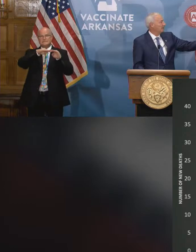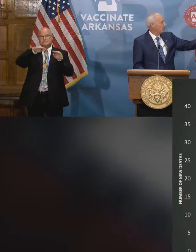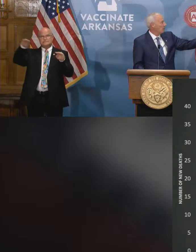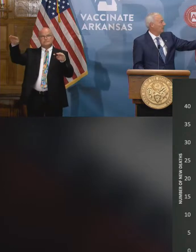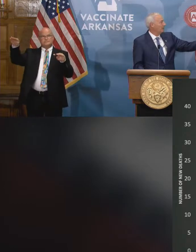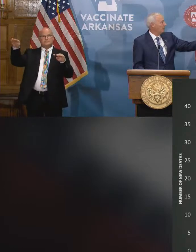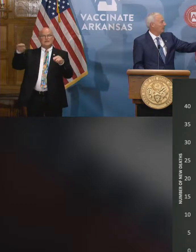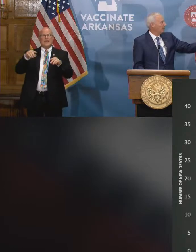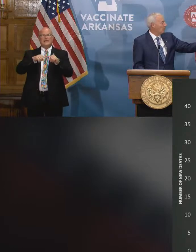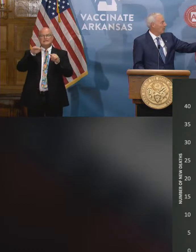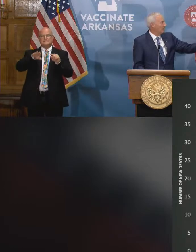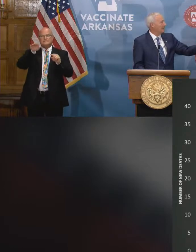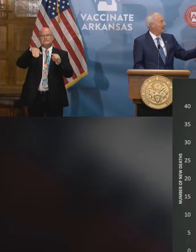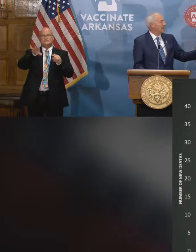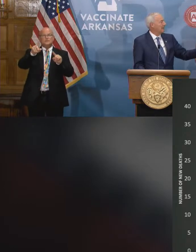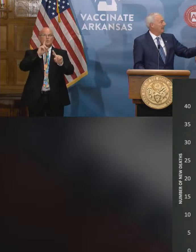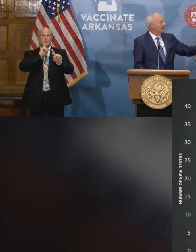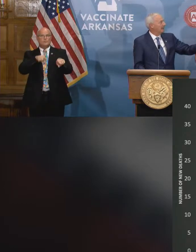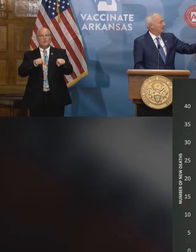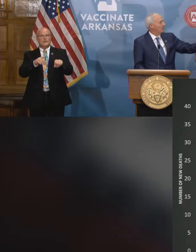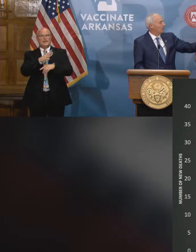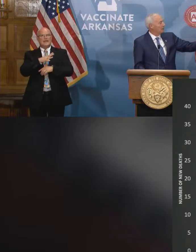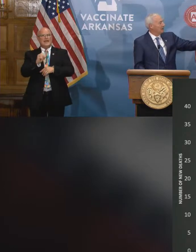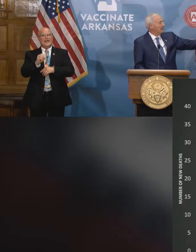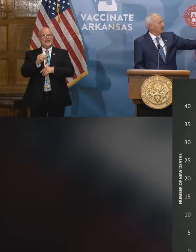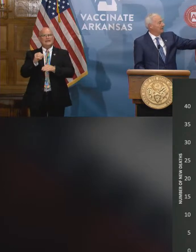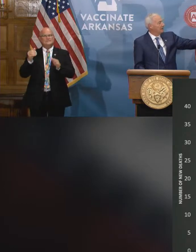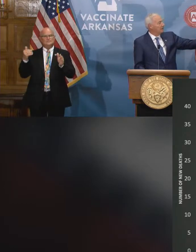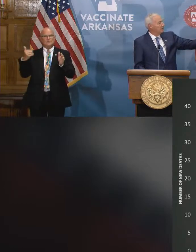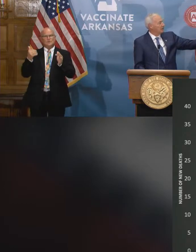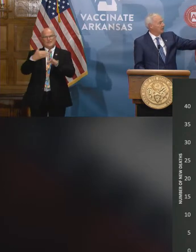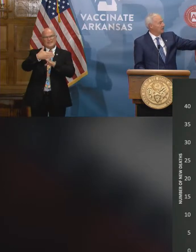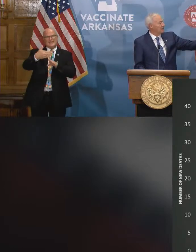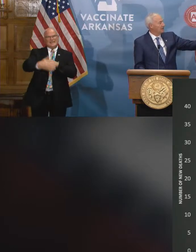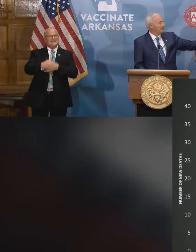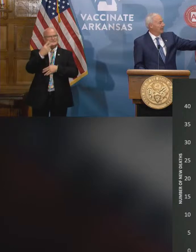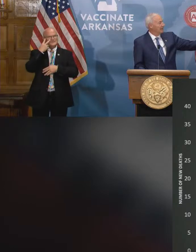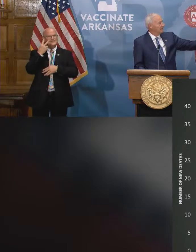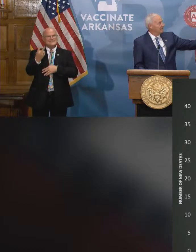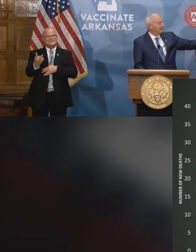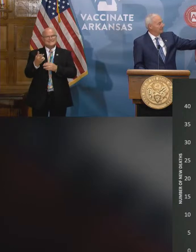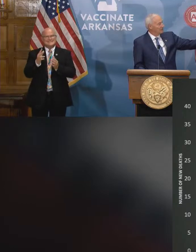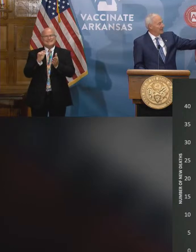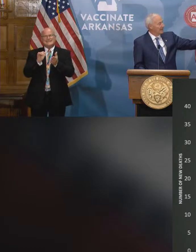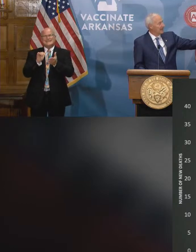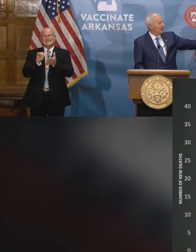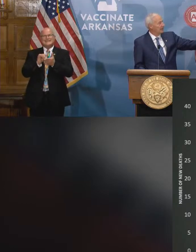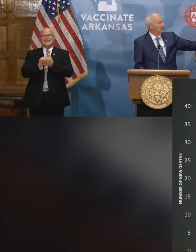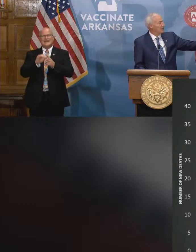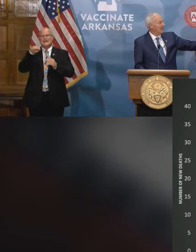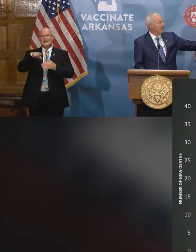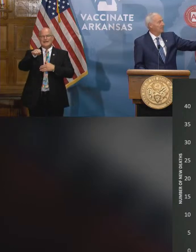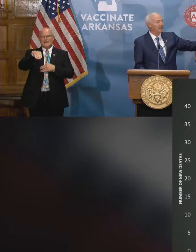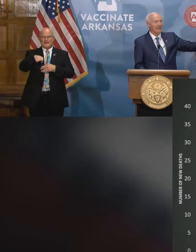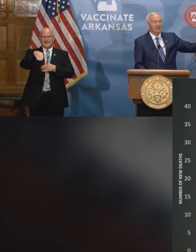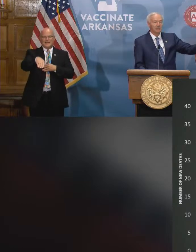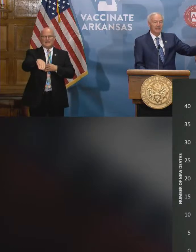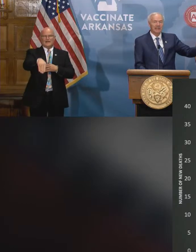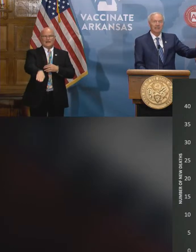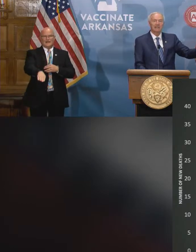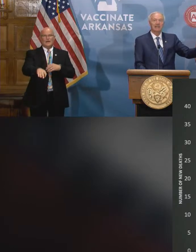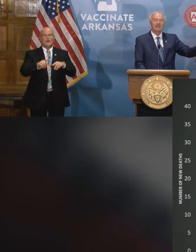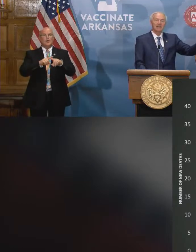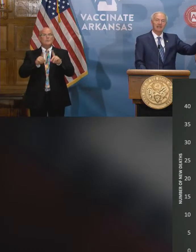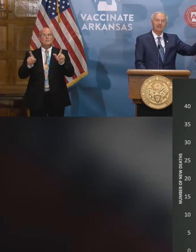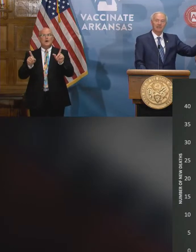line is what we are reporting, and toward the end you can see that the jagged line goes down, but as